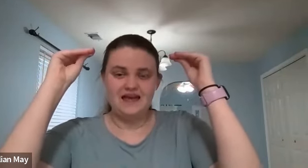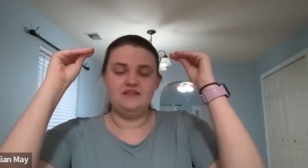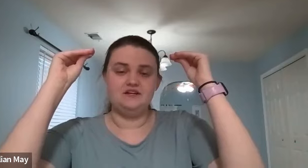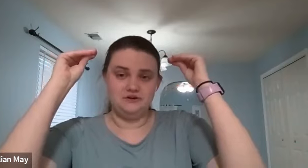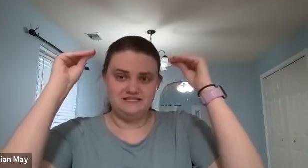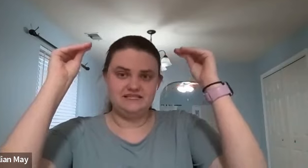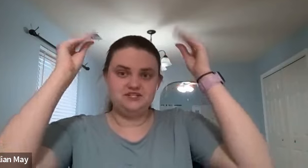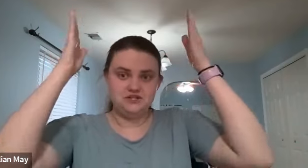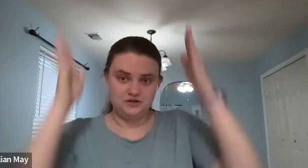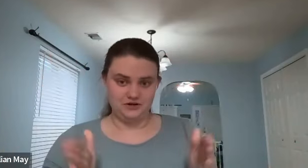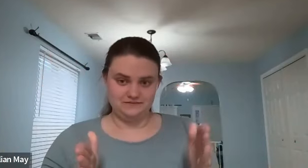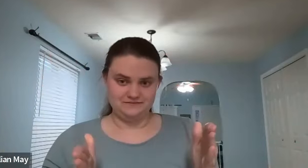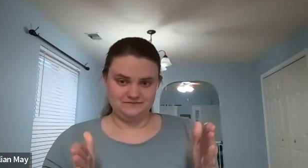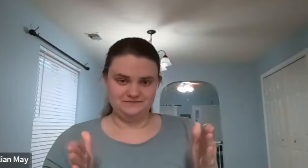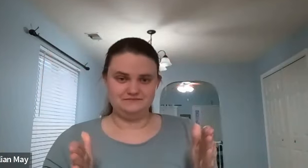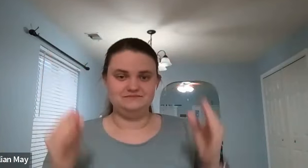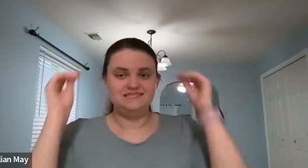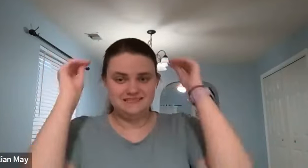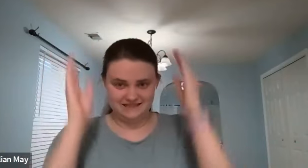then you go teacher.